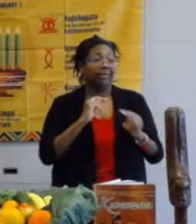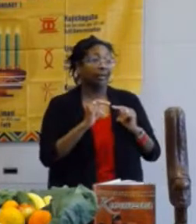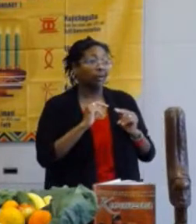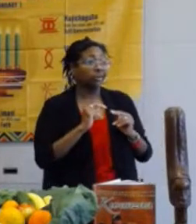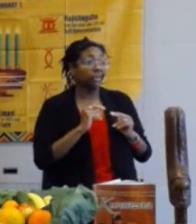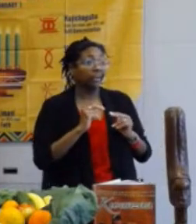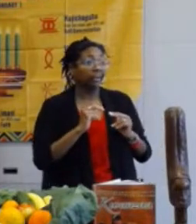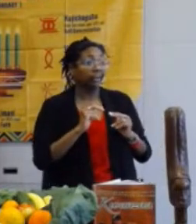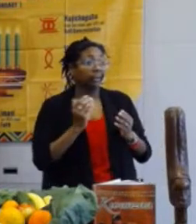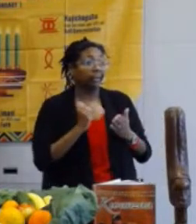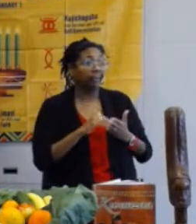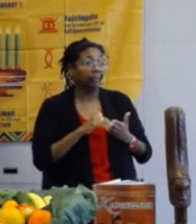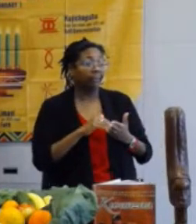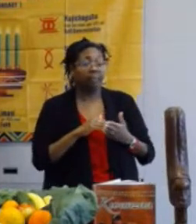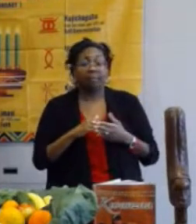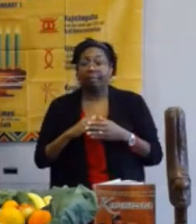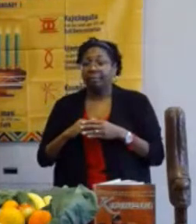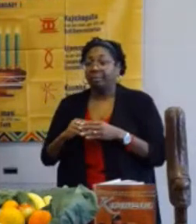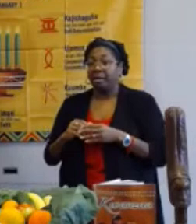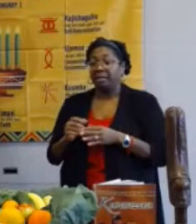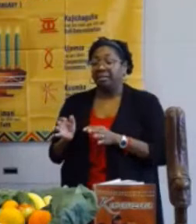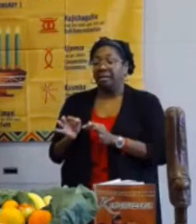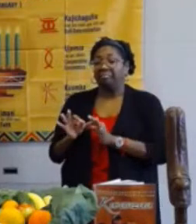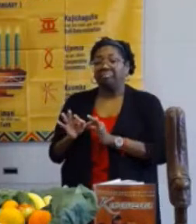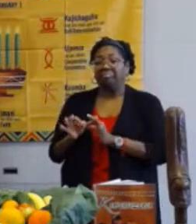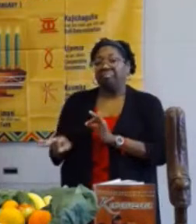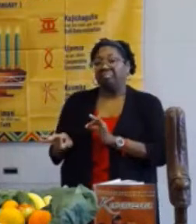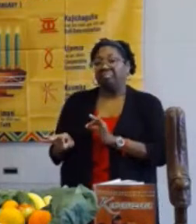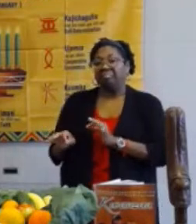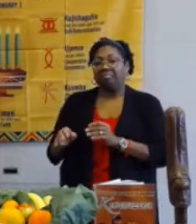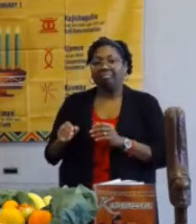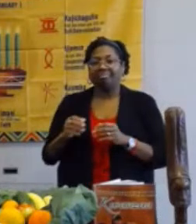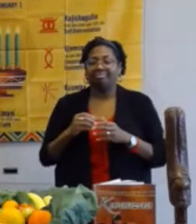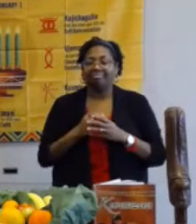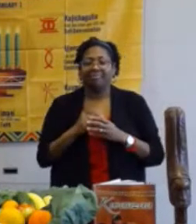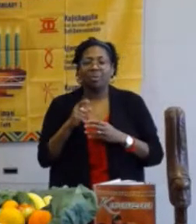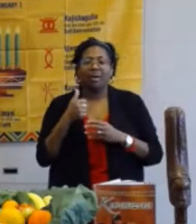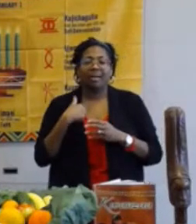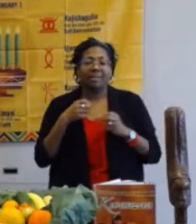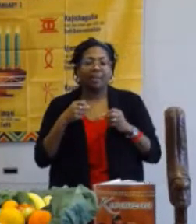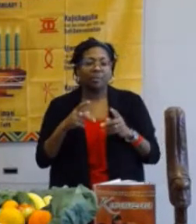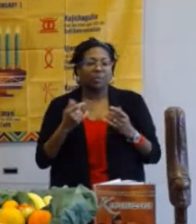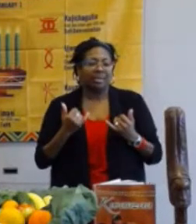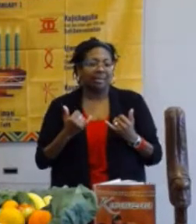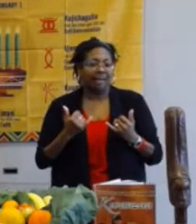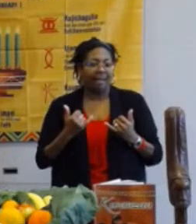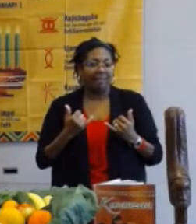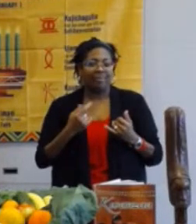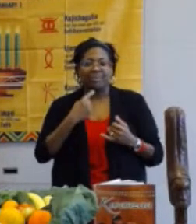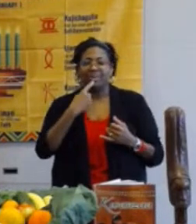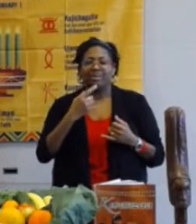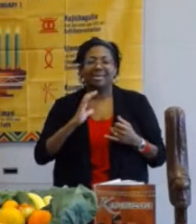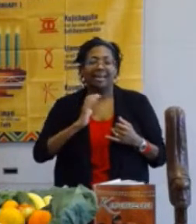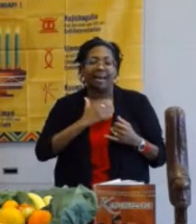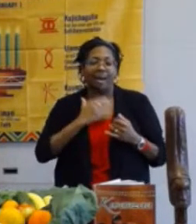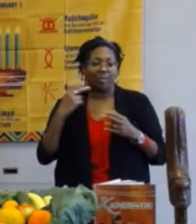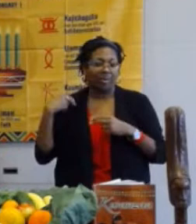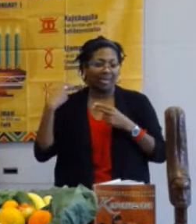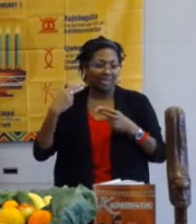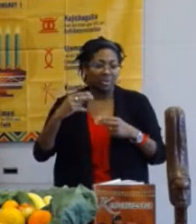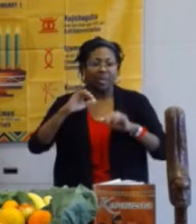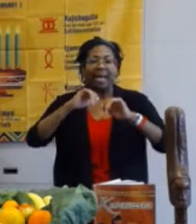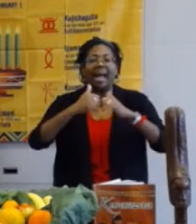renegotiated, footnoted. So we have an opportunity during Kwanzaa to tell our history as it